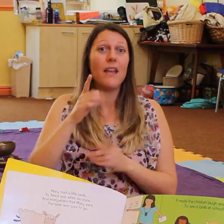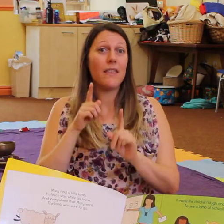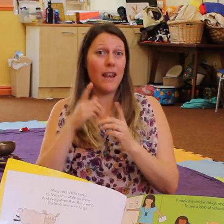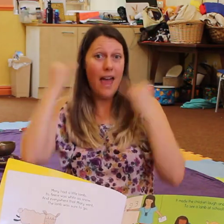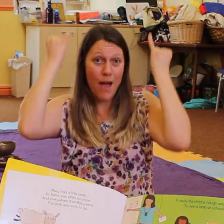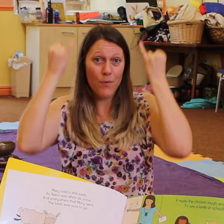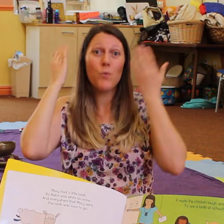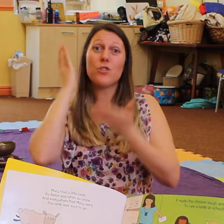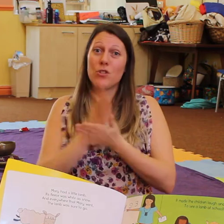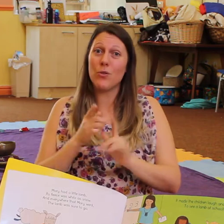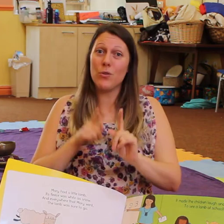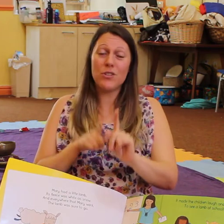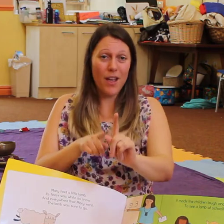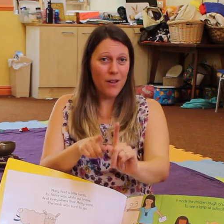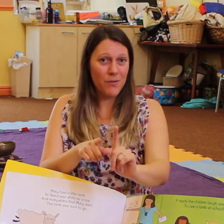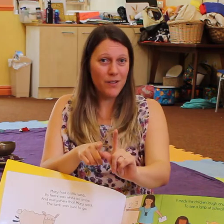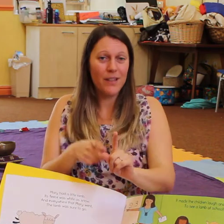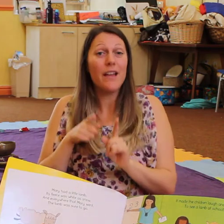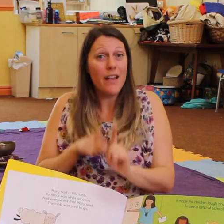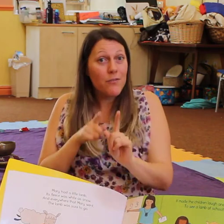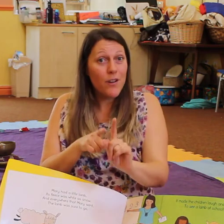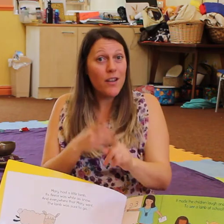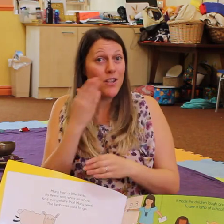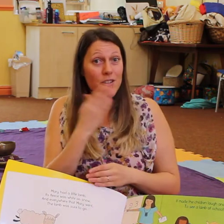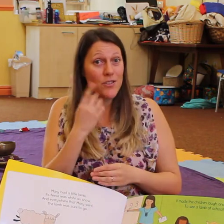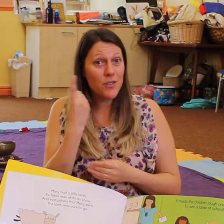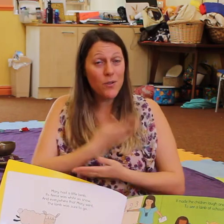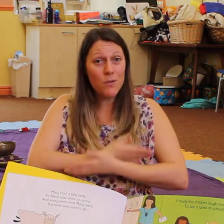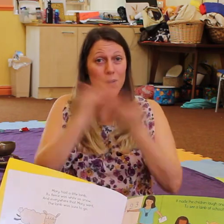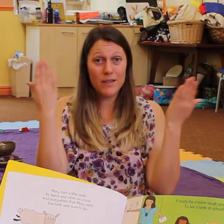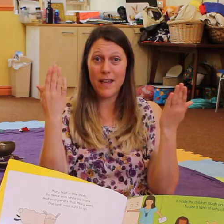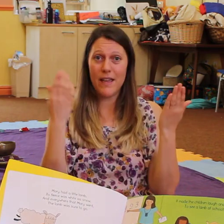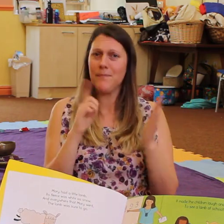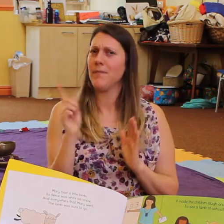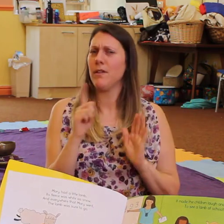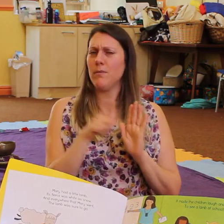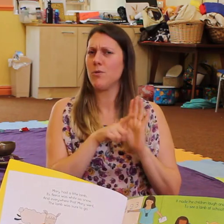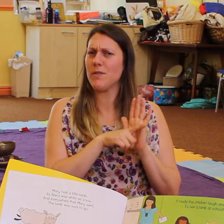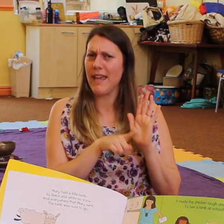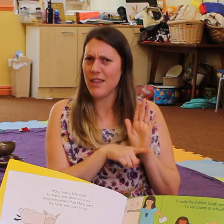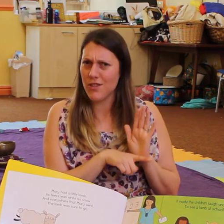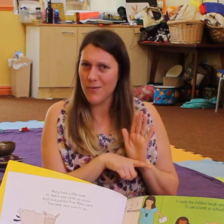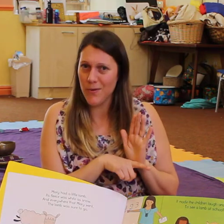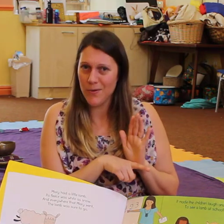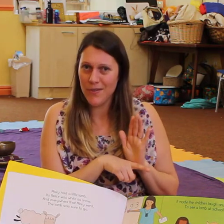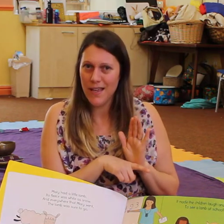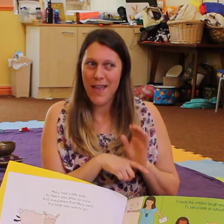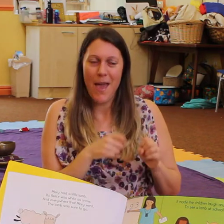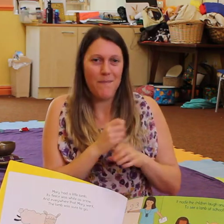the lamb was sure to go. It followed her to school one day, which was against the rules. It made